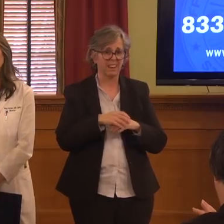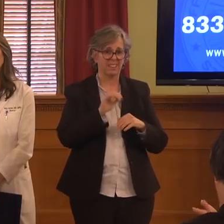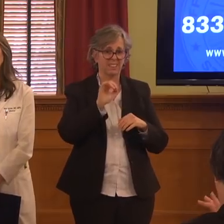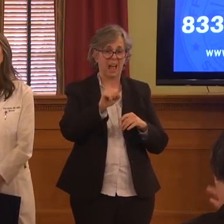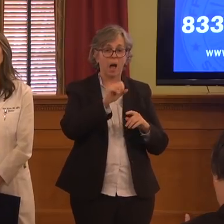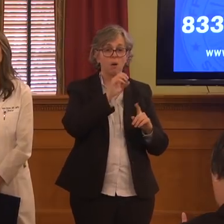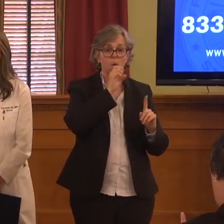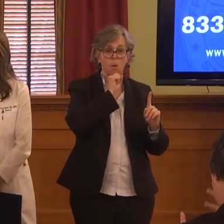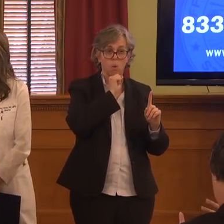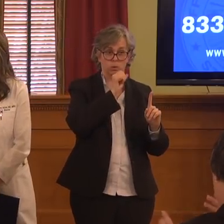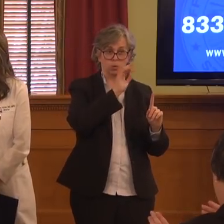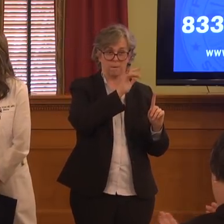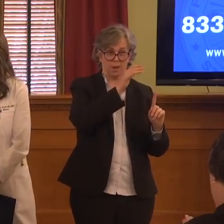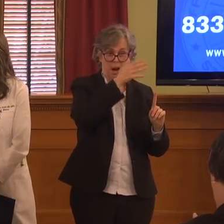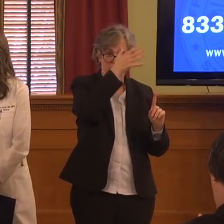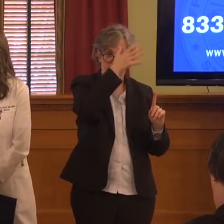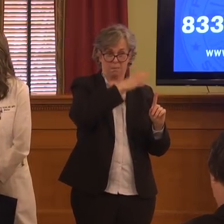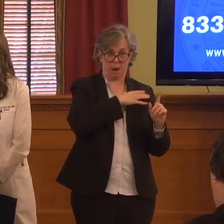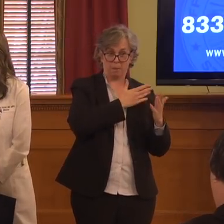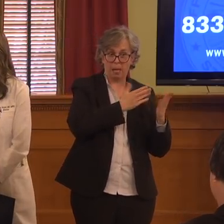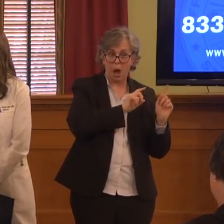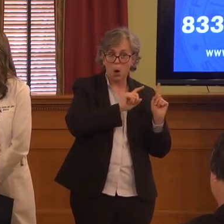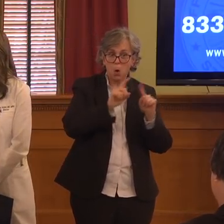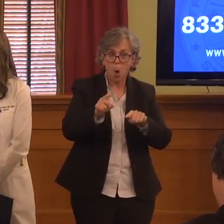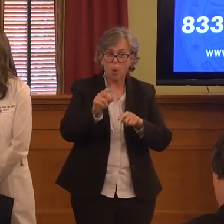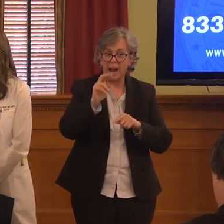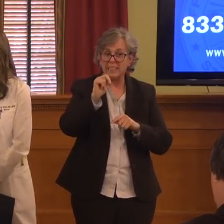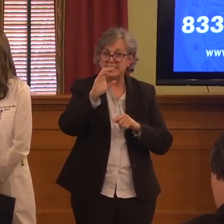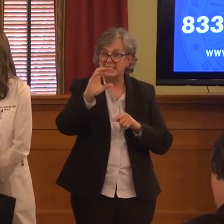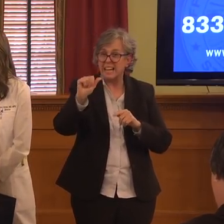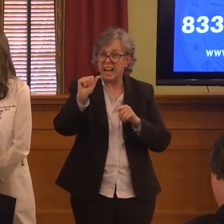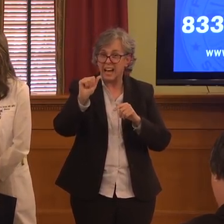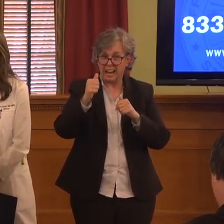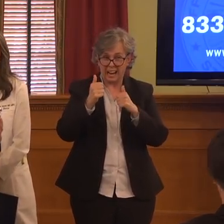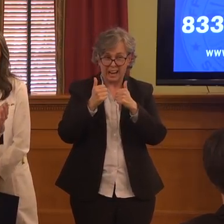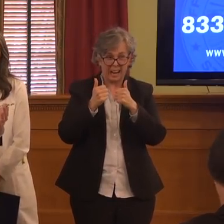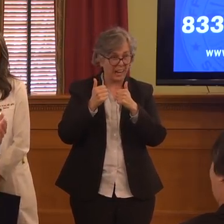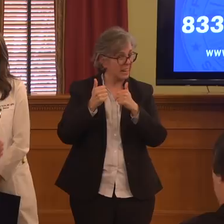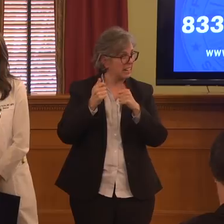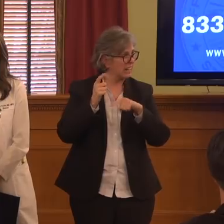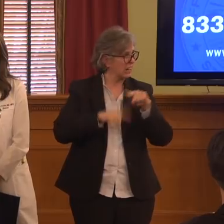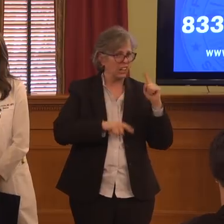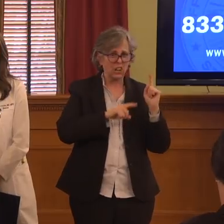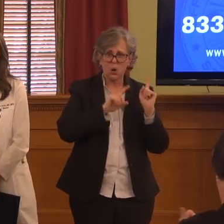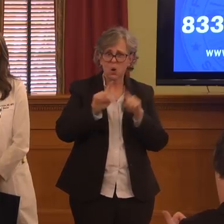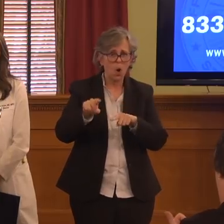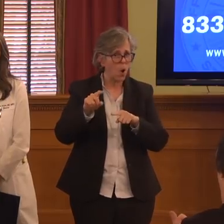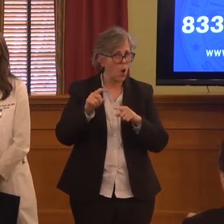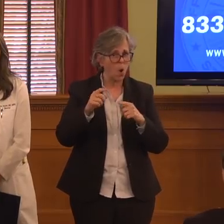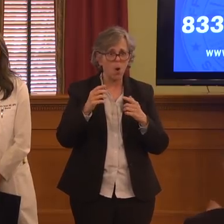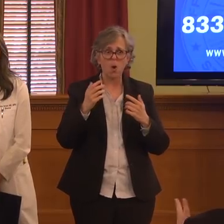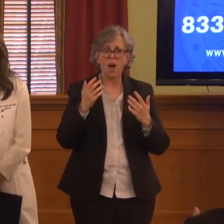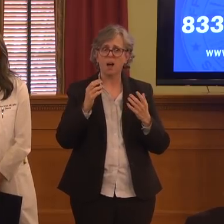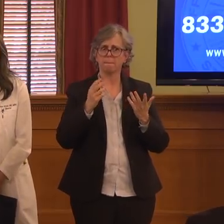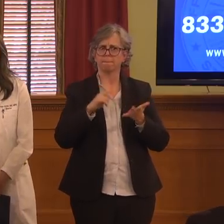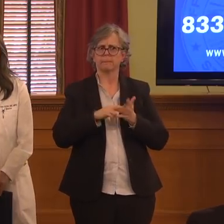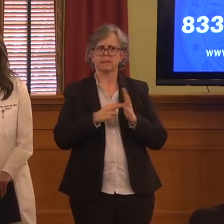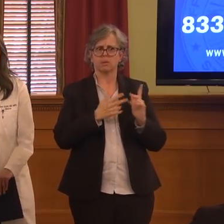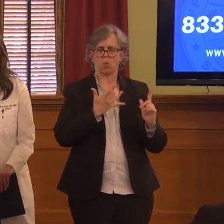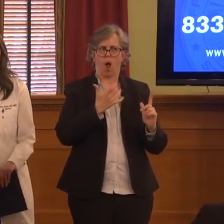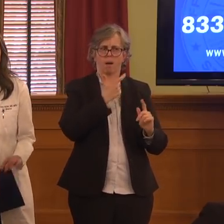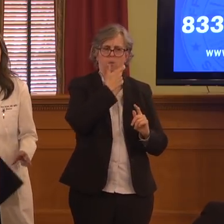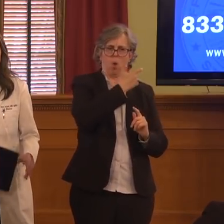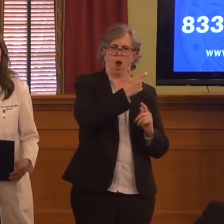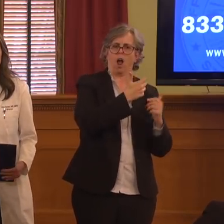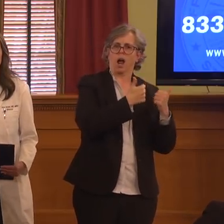the NCAA, can no longer do that in person. He obviously wants to watch it on TV. March